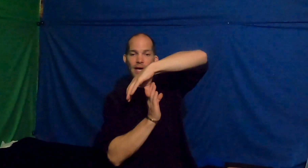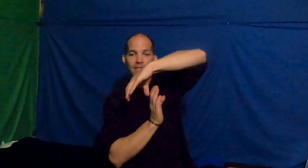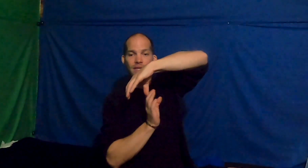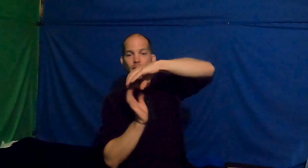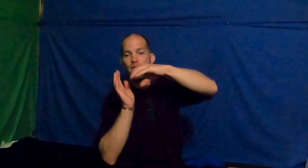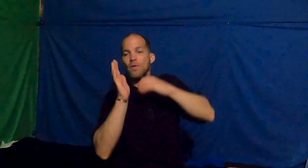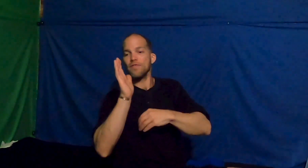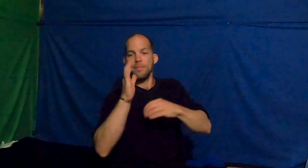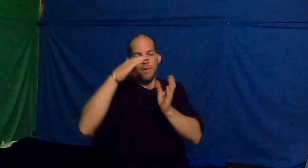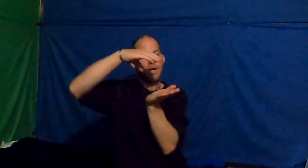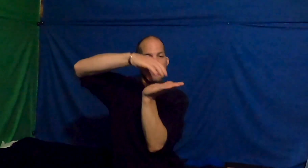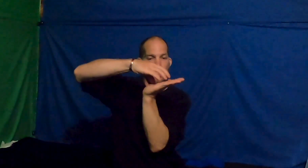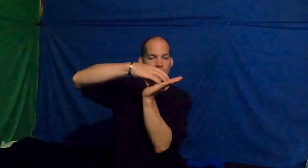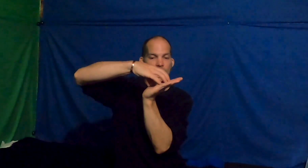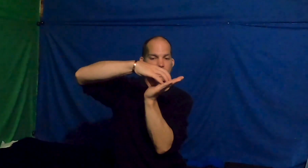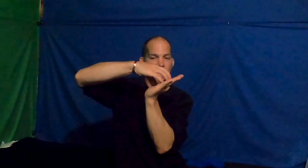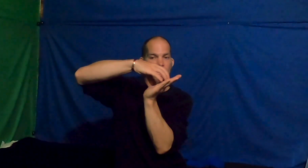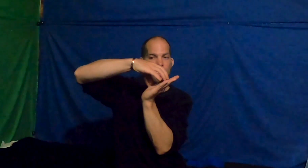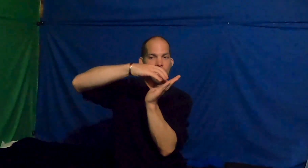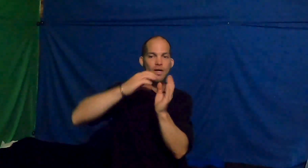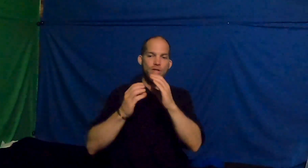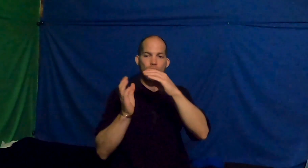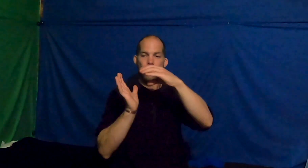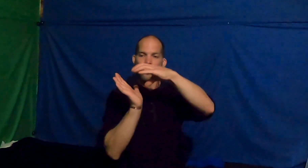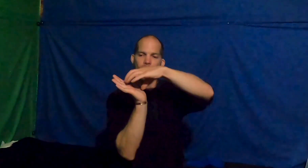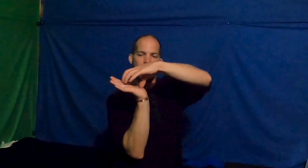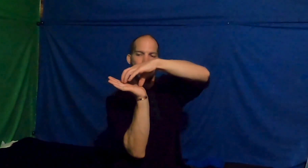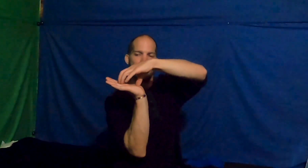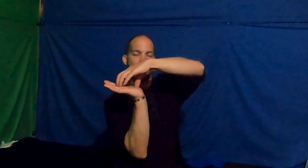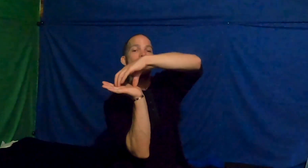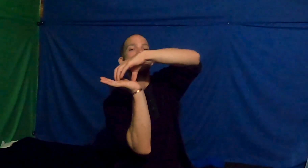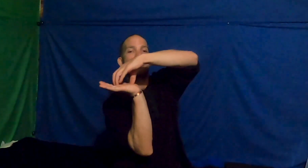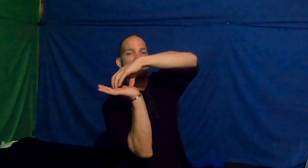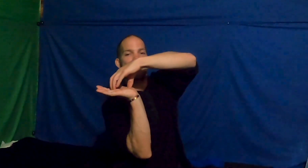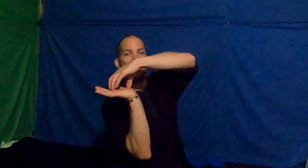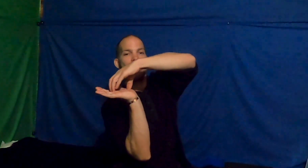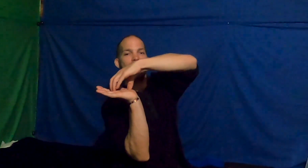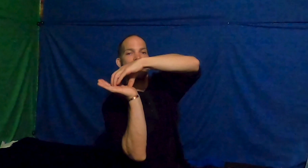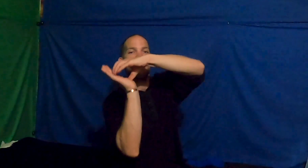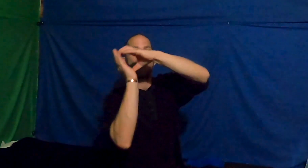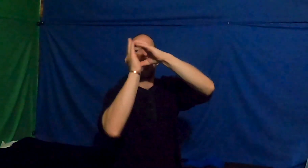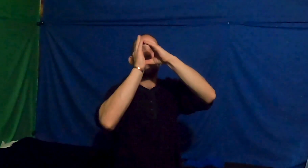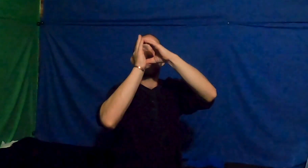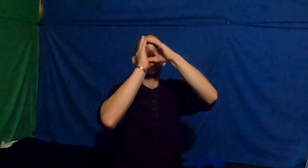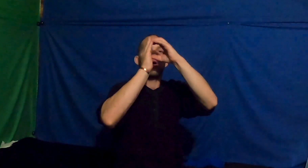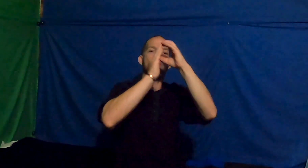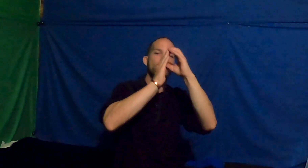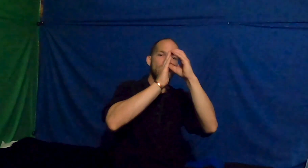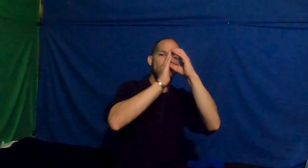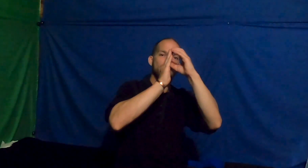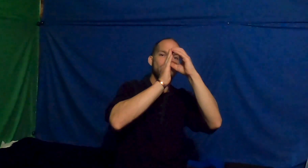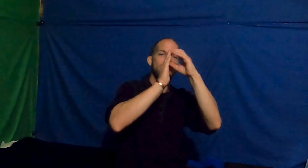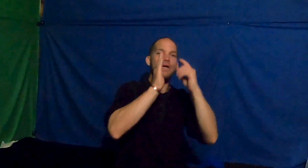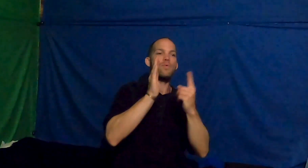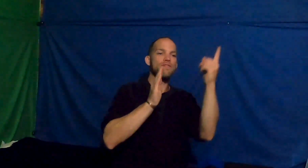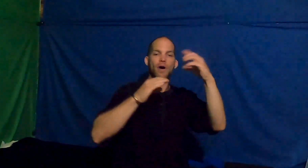lowercase, then you would go from the lowercase n to, I'll go on this way, from a lowercase n up to an O, then up to a P. We've gone